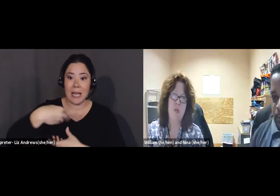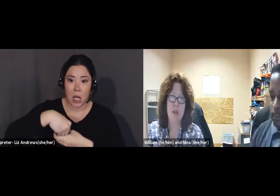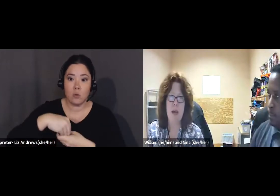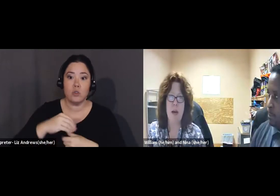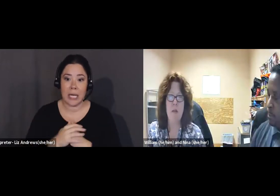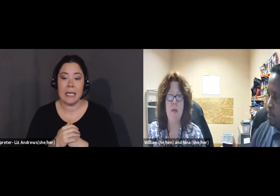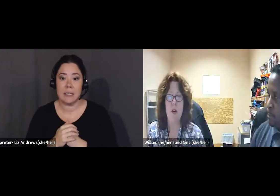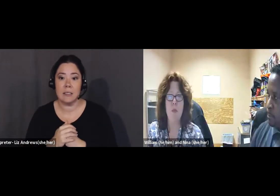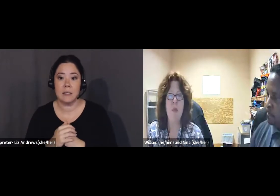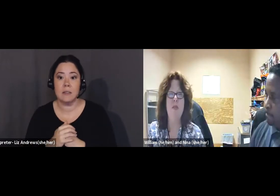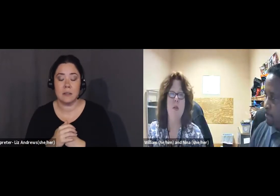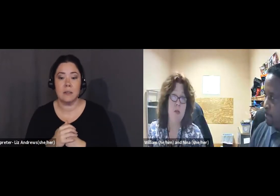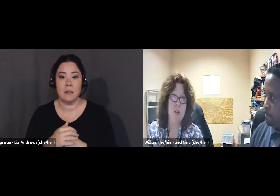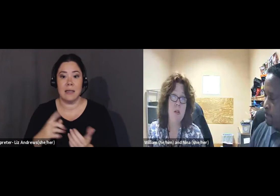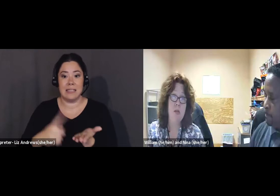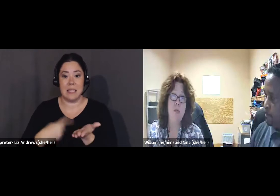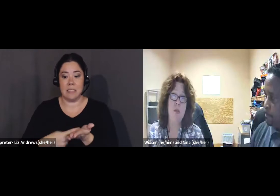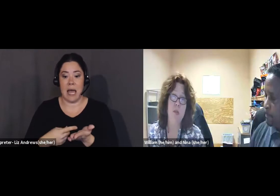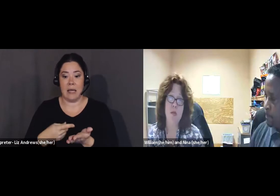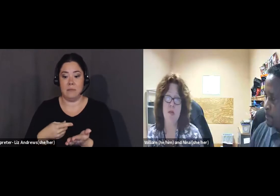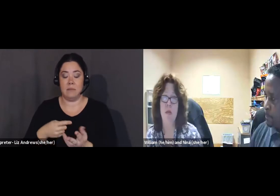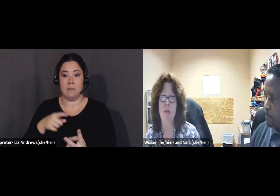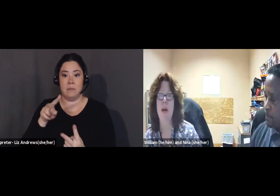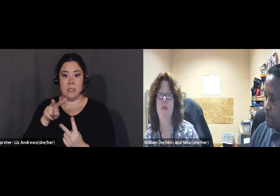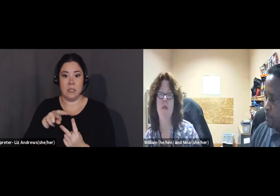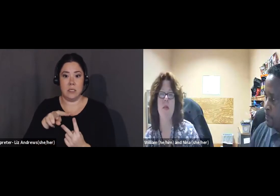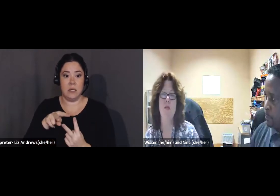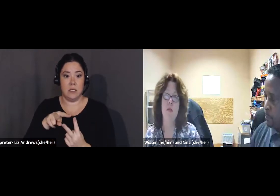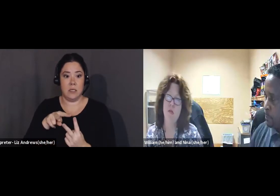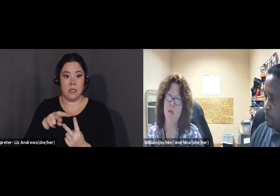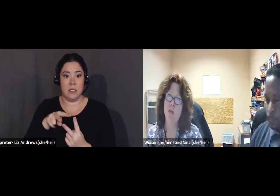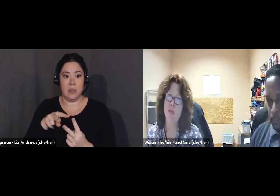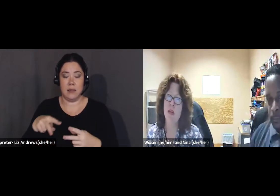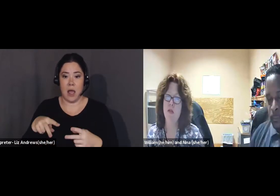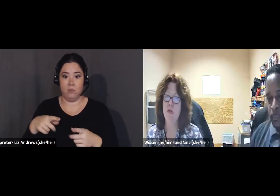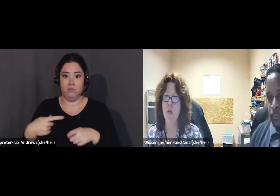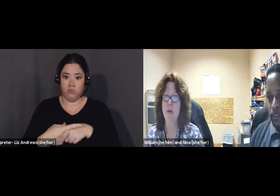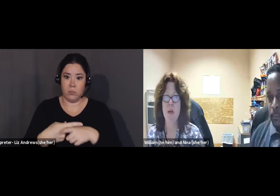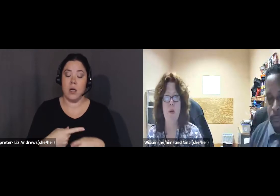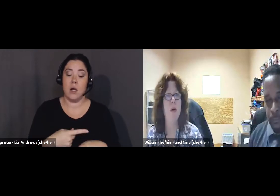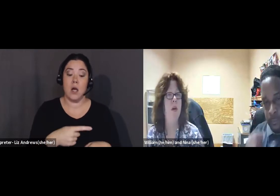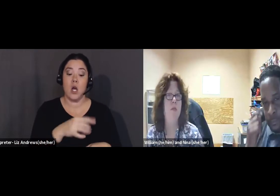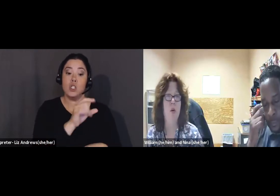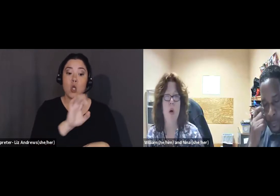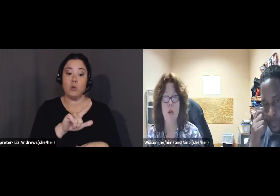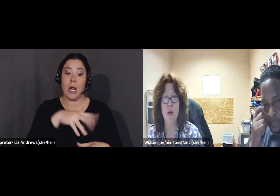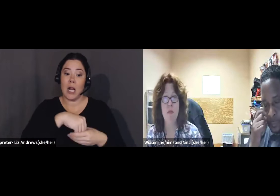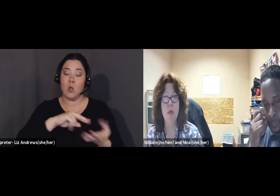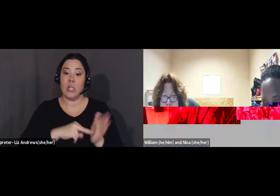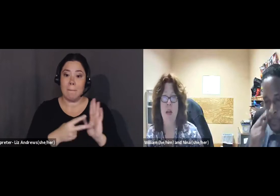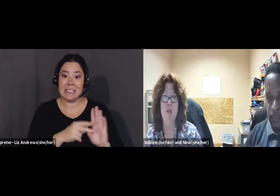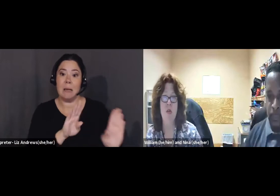often conflated with that term, but social inclusion refers to the behaviors and social norms that ensure people